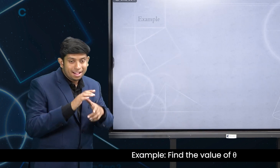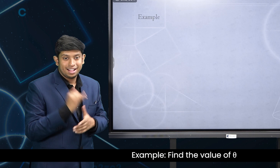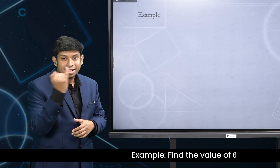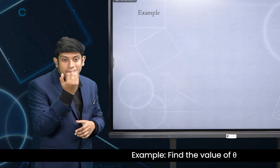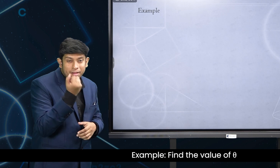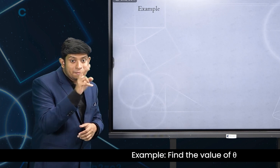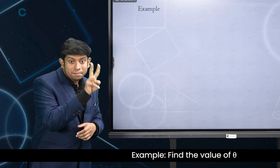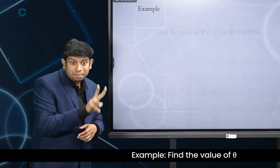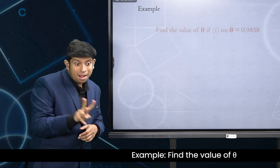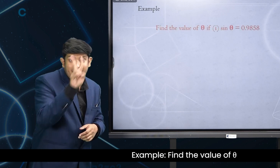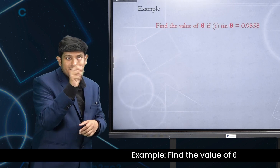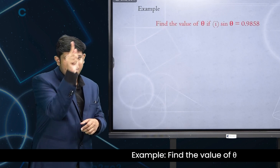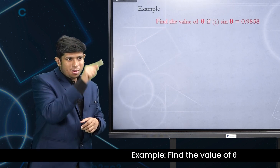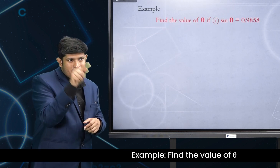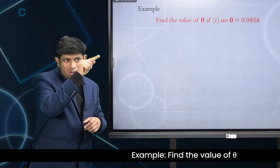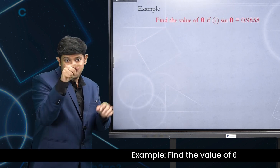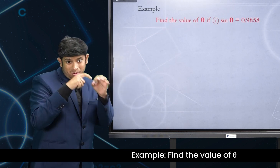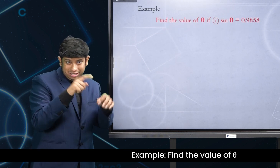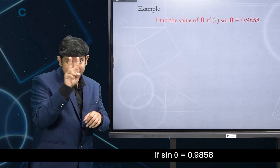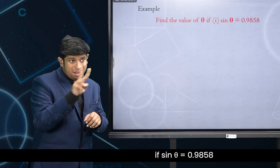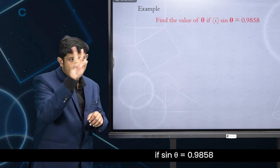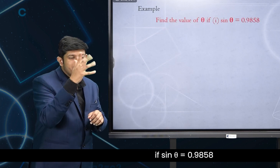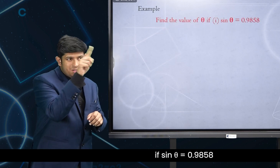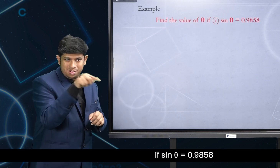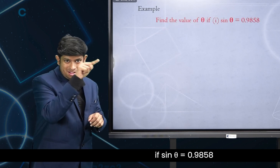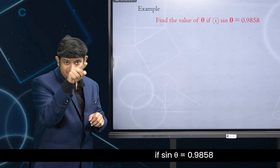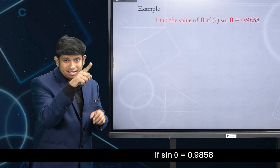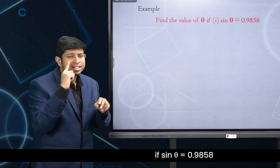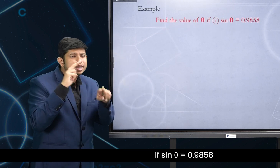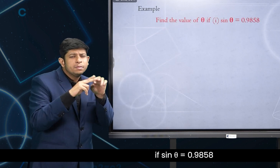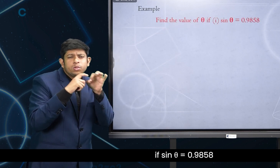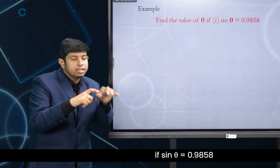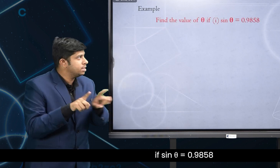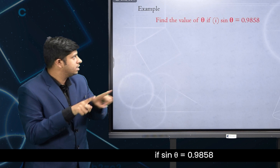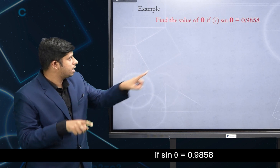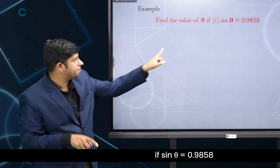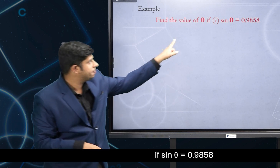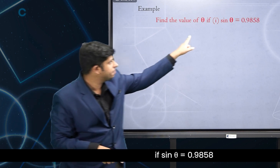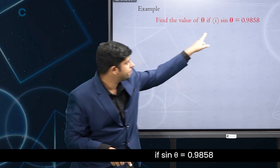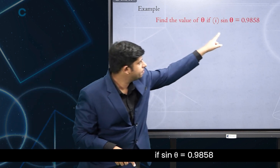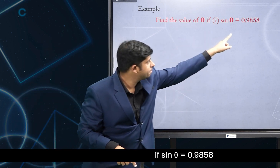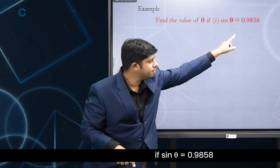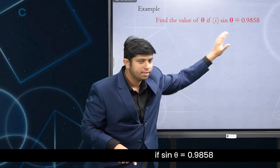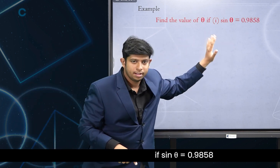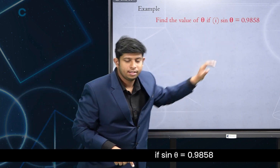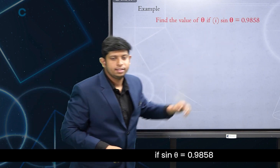Example: find the value of theta if sin theta is equal to 0.9858.